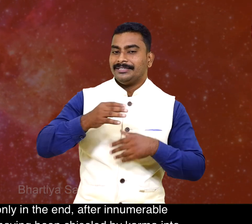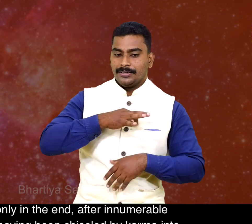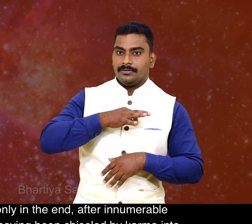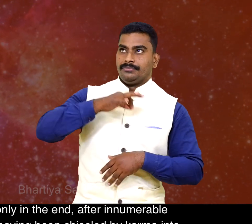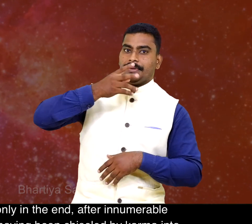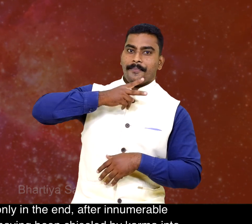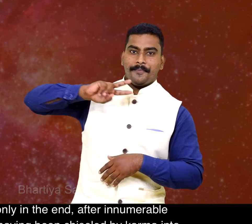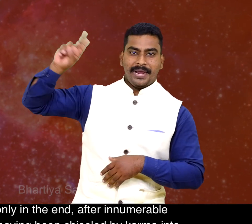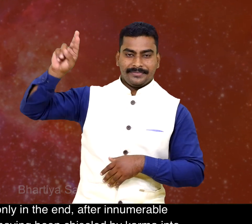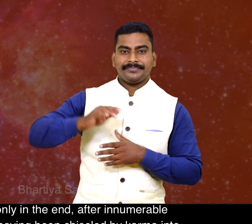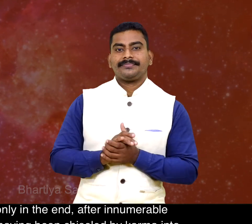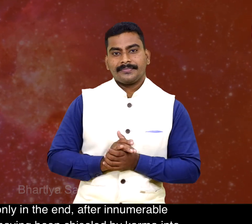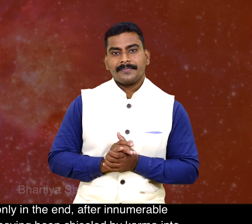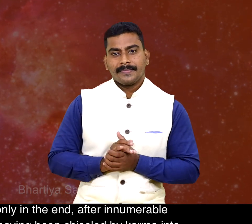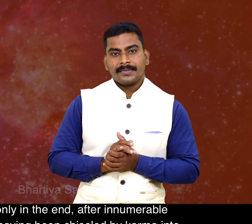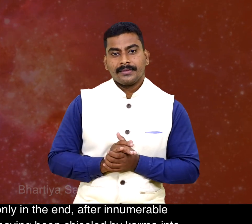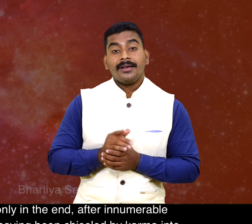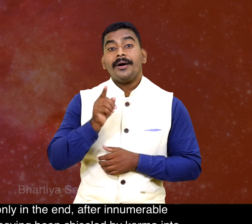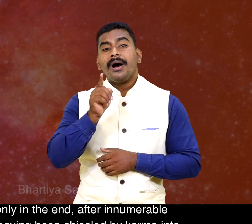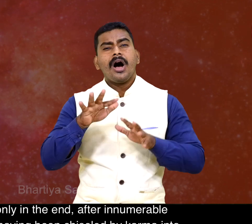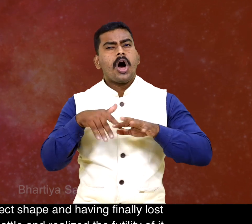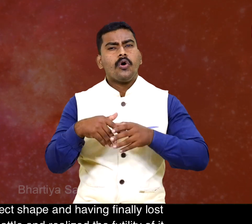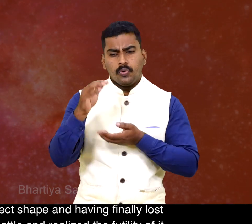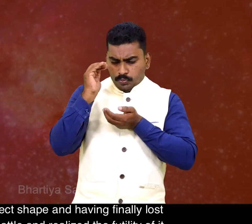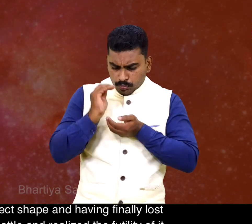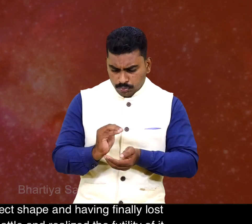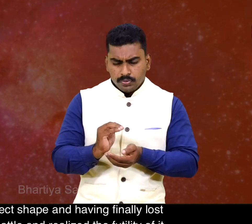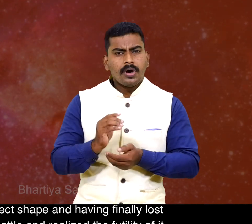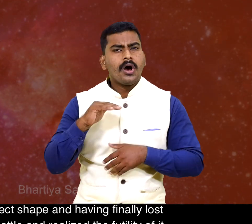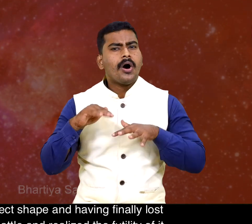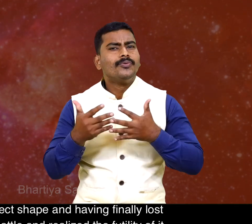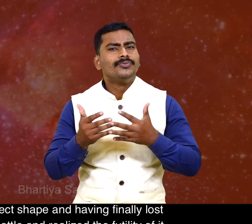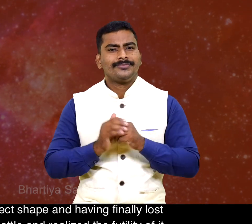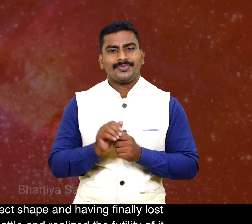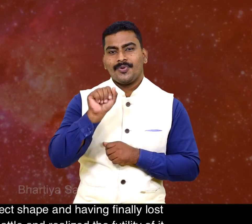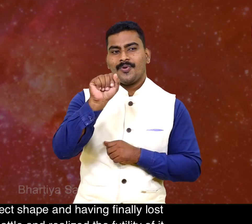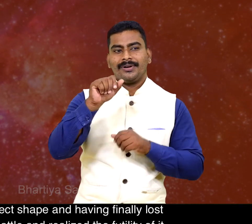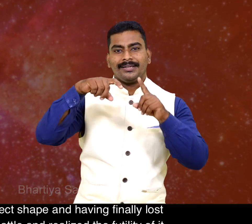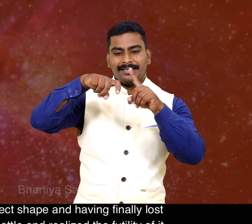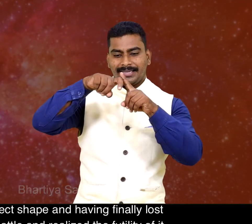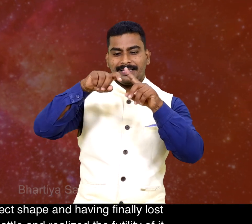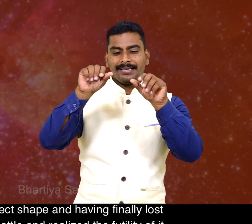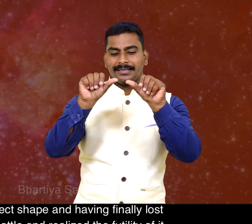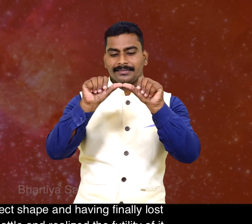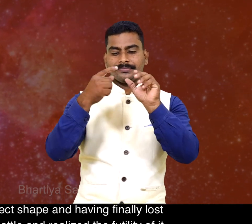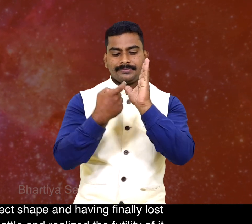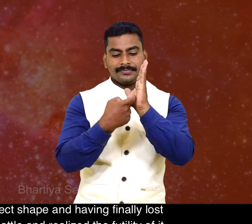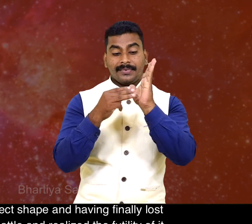having been chiseled by karma into perfect shape, and having finally lost the battle and realized